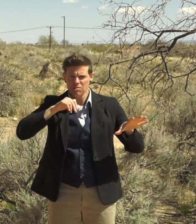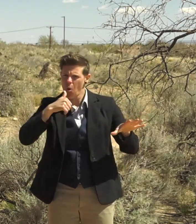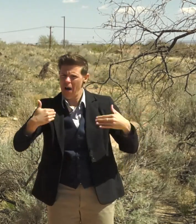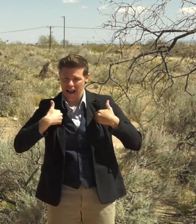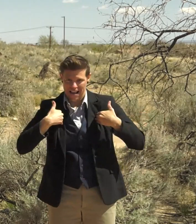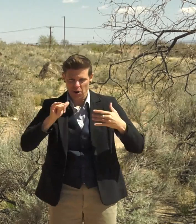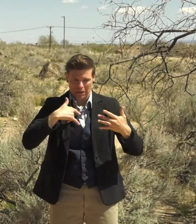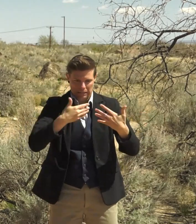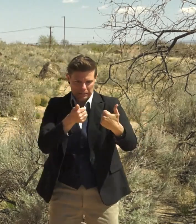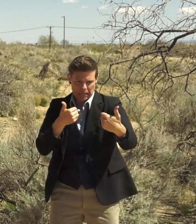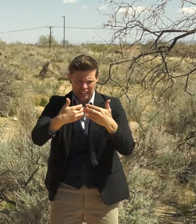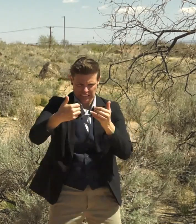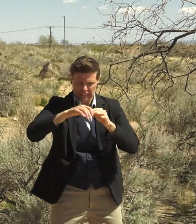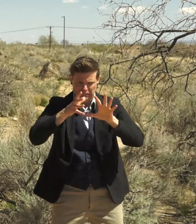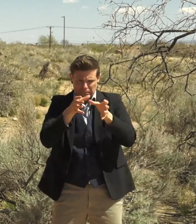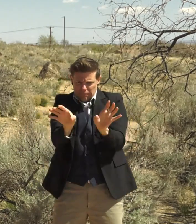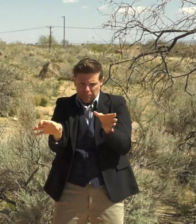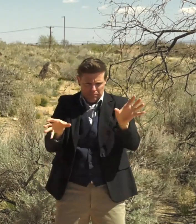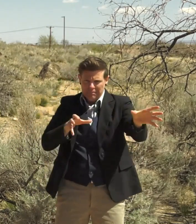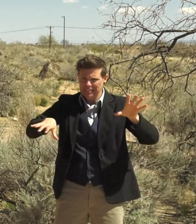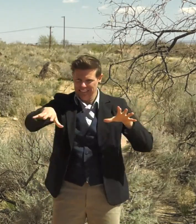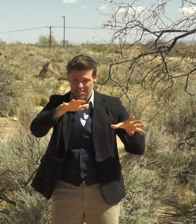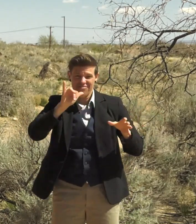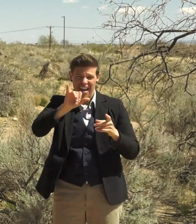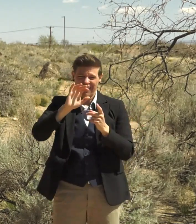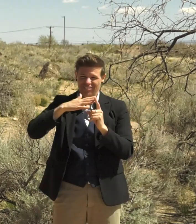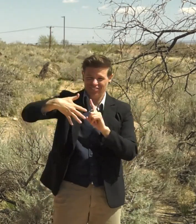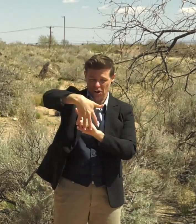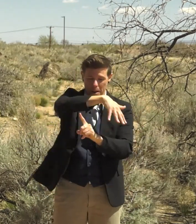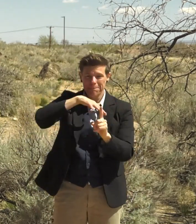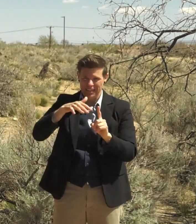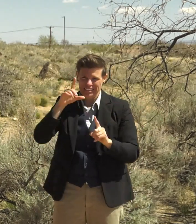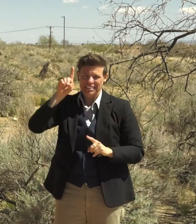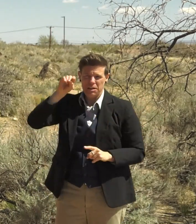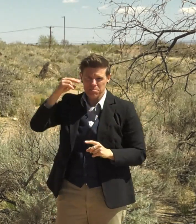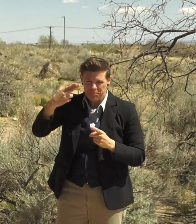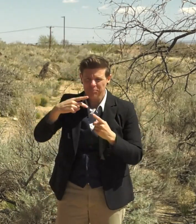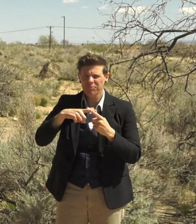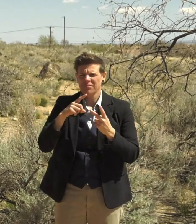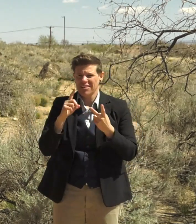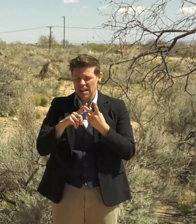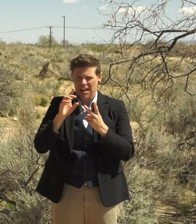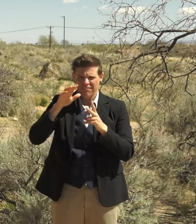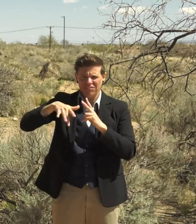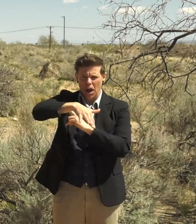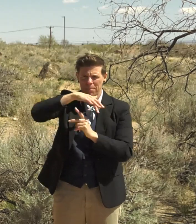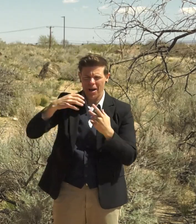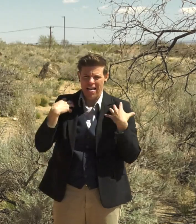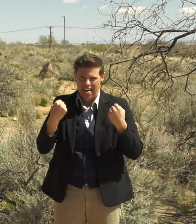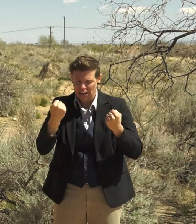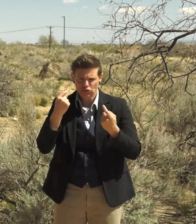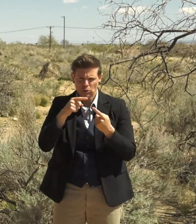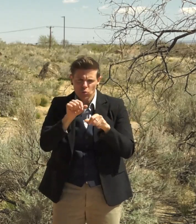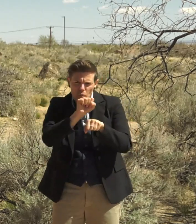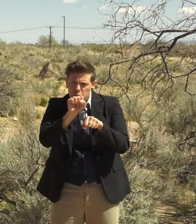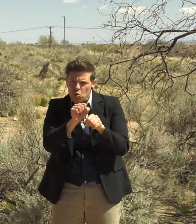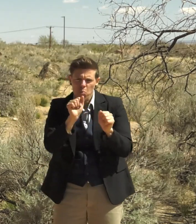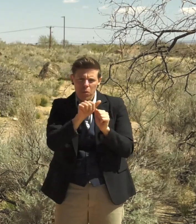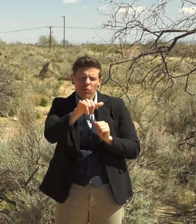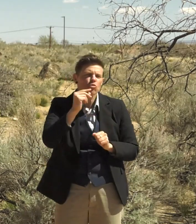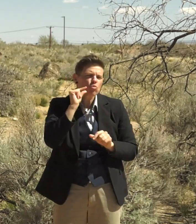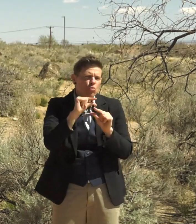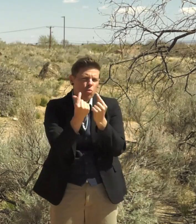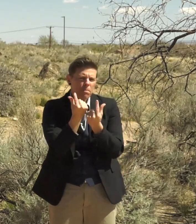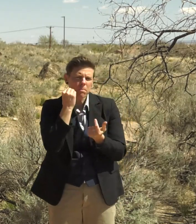health department is working with DOH to make sure that folks follow self-isolation and health guidelines are going to be followed. I